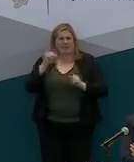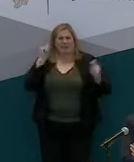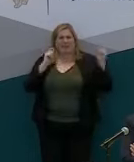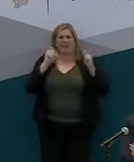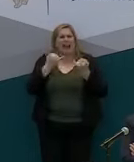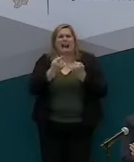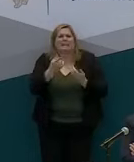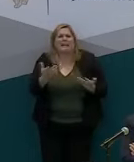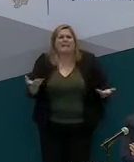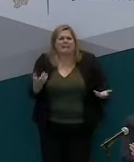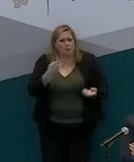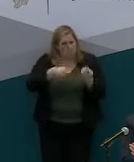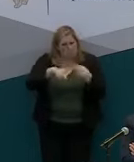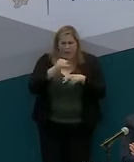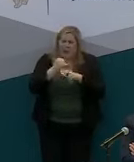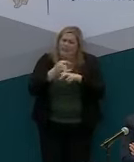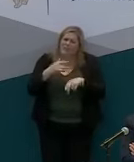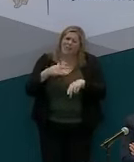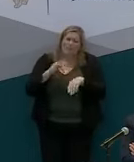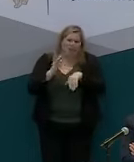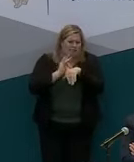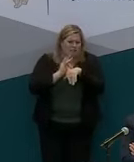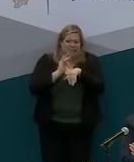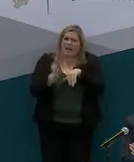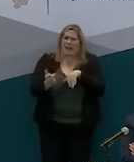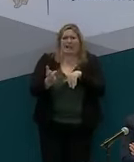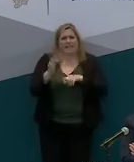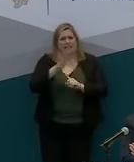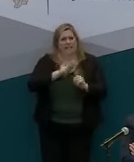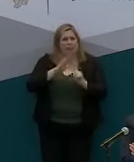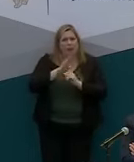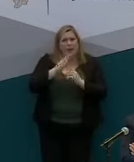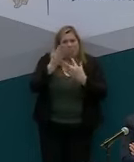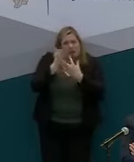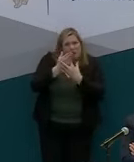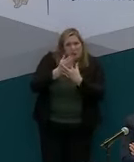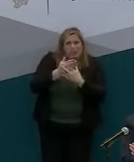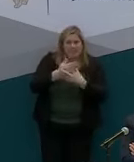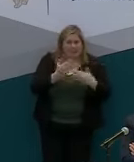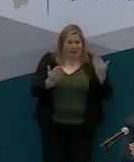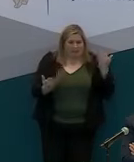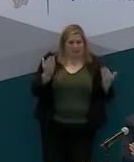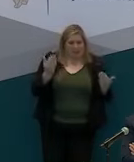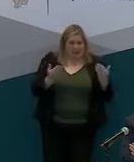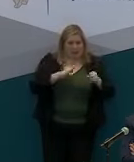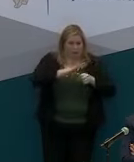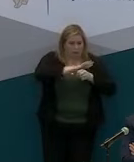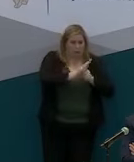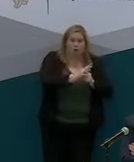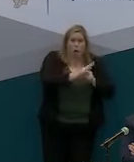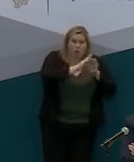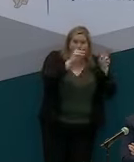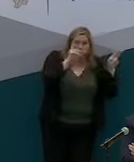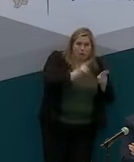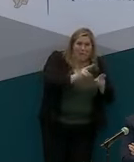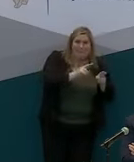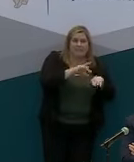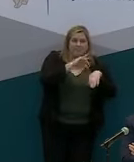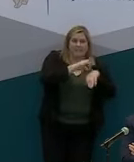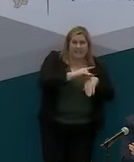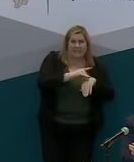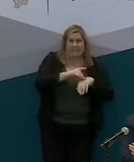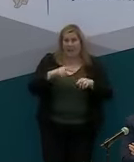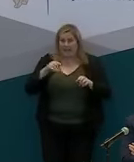a very delicate balance between suppression of the disease and potential future spike in the disease.